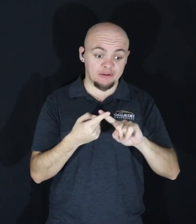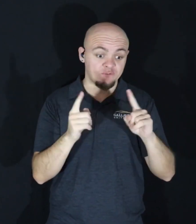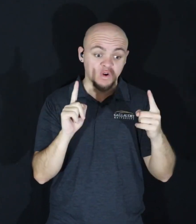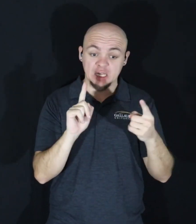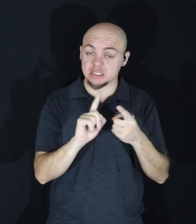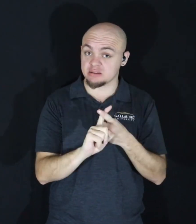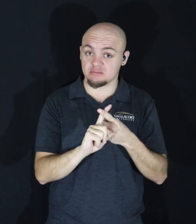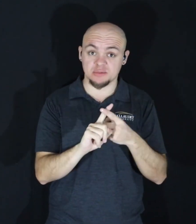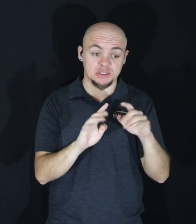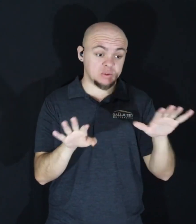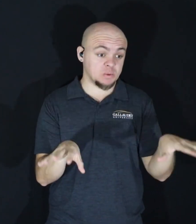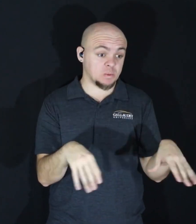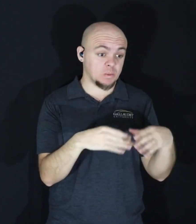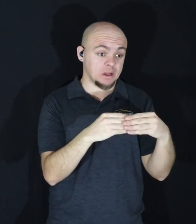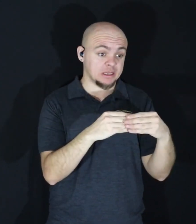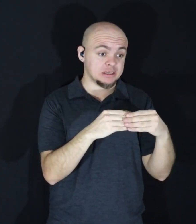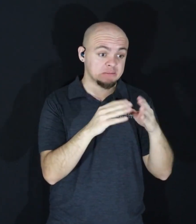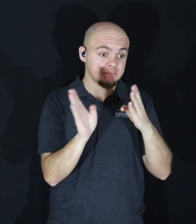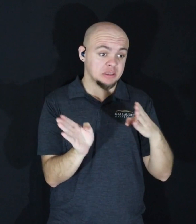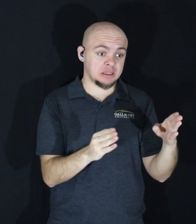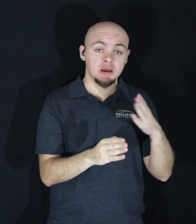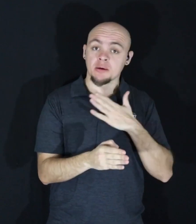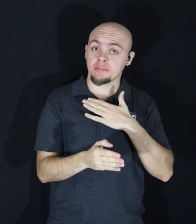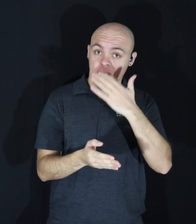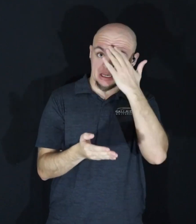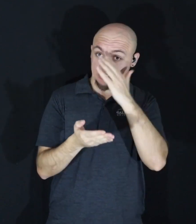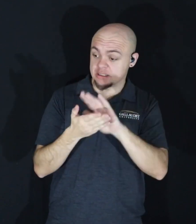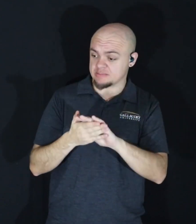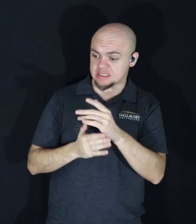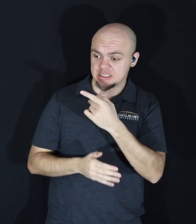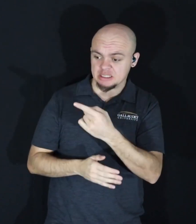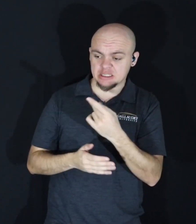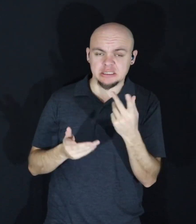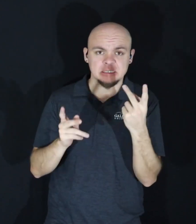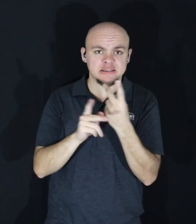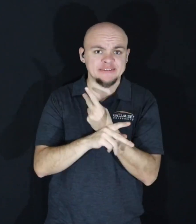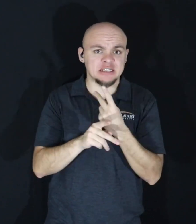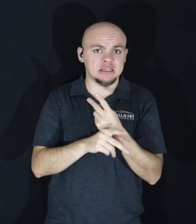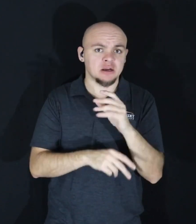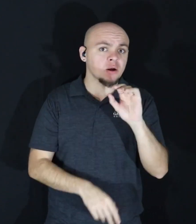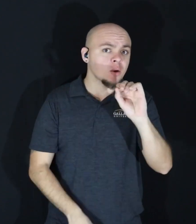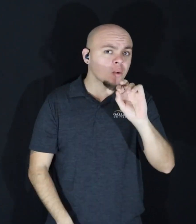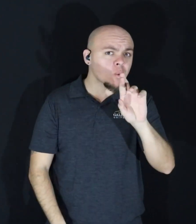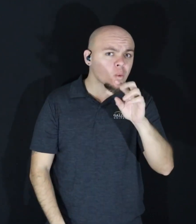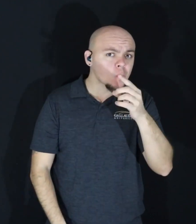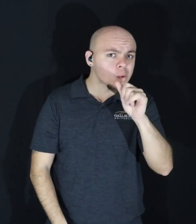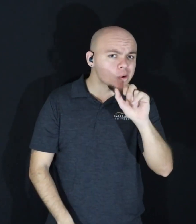weddings. Yet my husband and I were trying to figure out which organs were important.